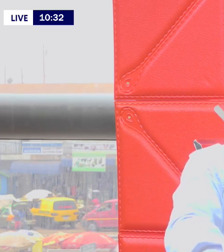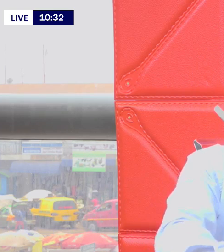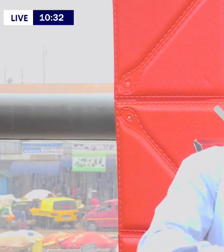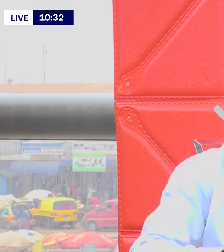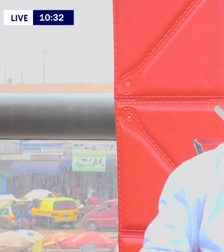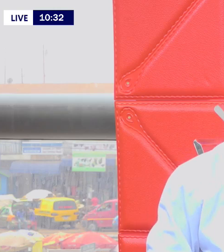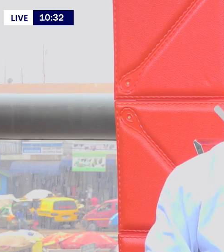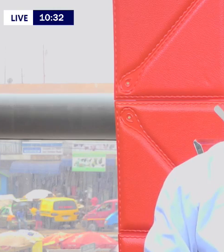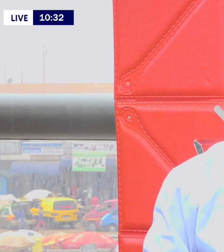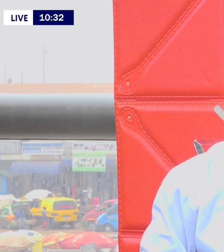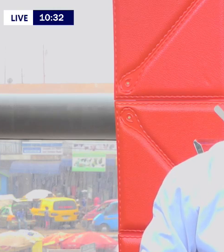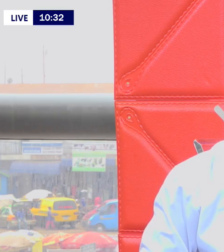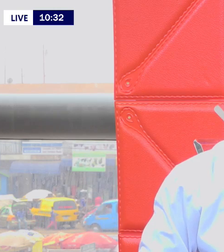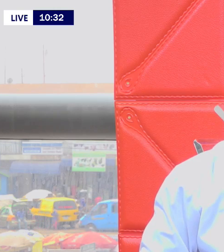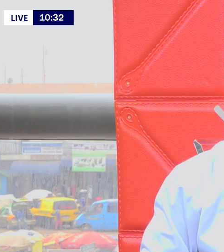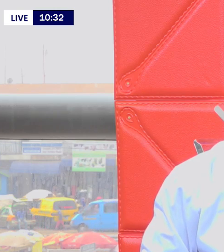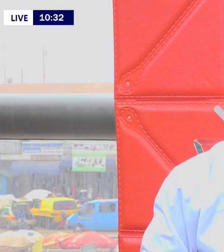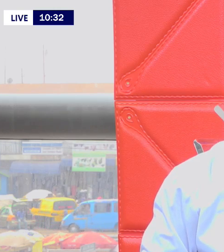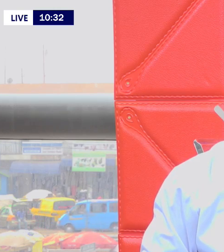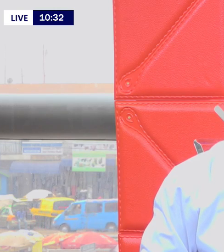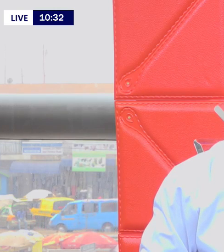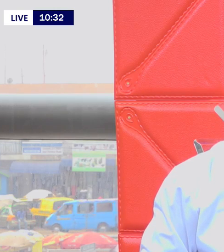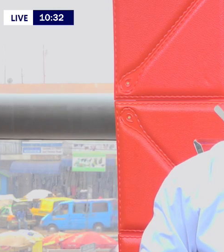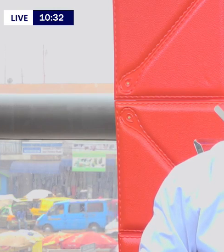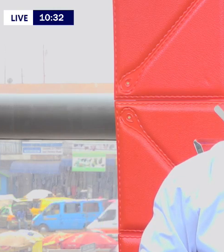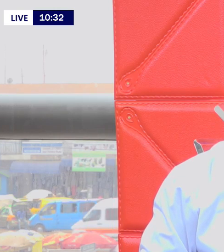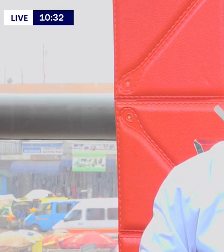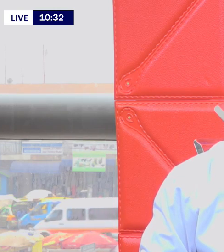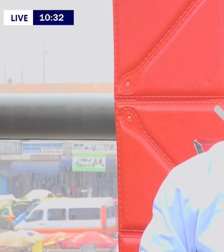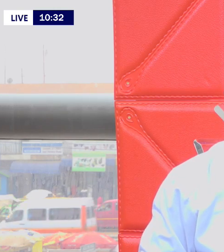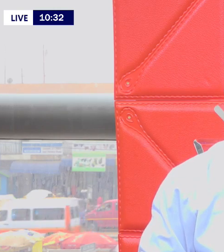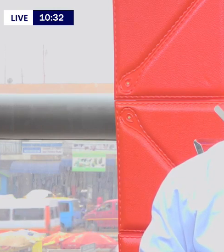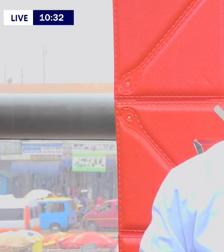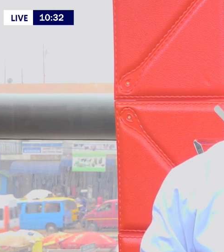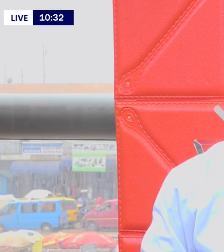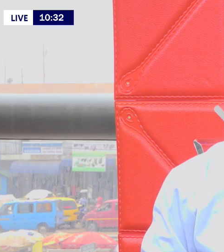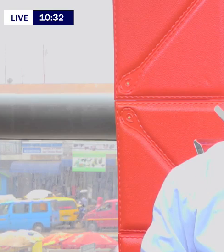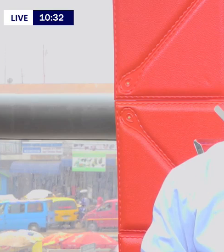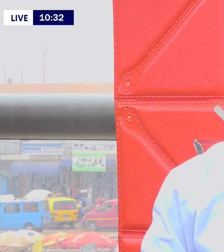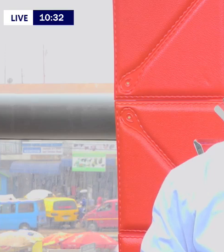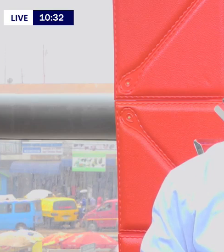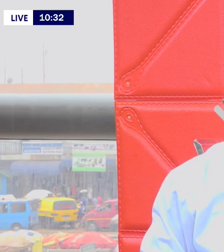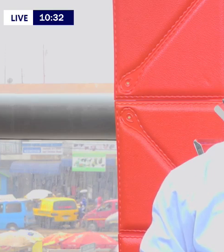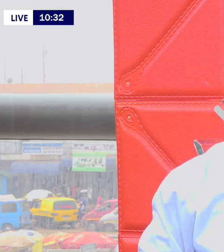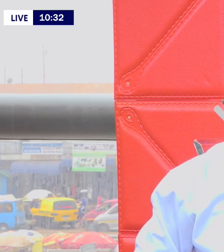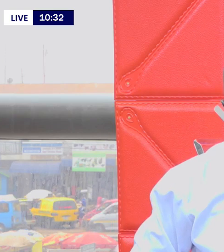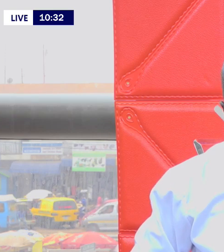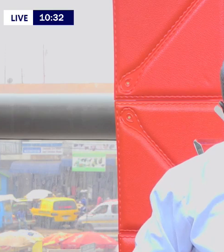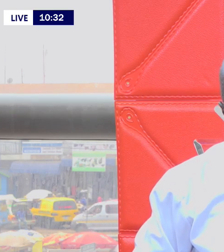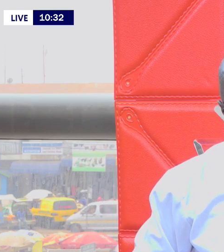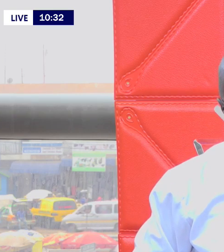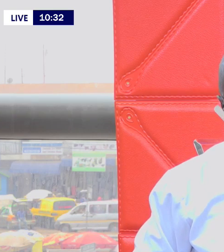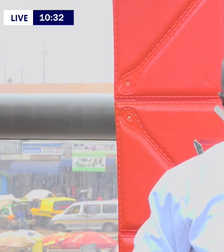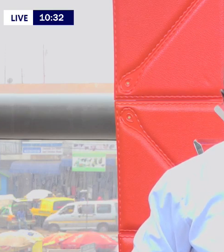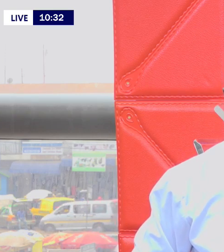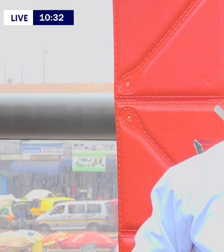na international charismatic church bishop upon eduda wa no kwesi ada bi o ni osom bre on eto tv so na